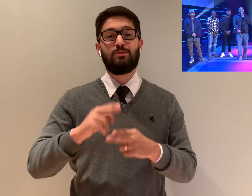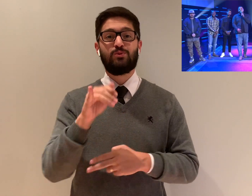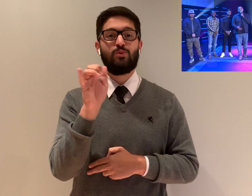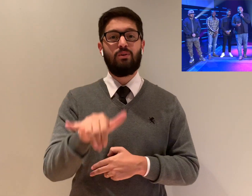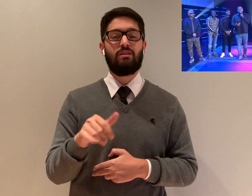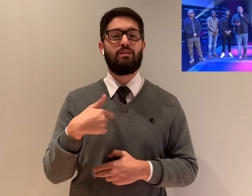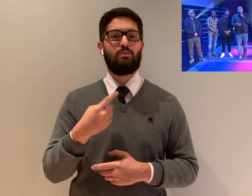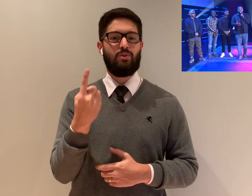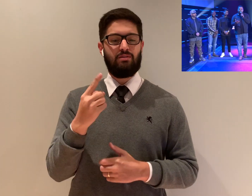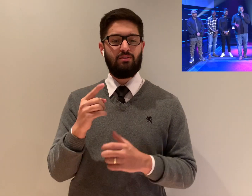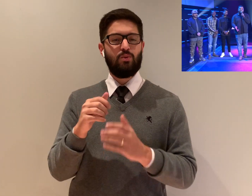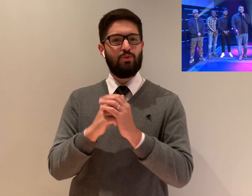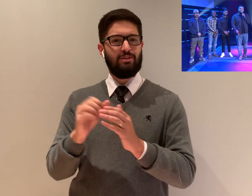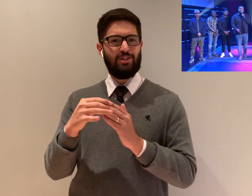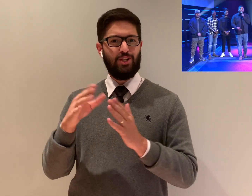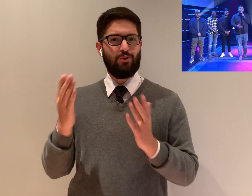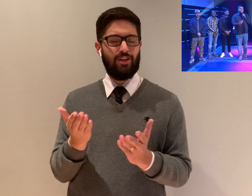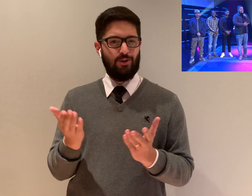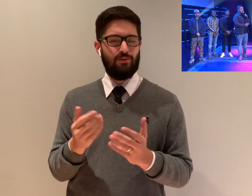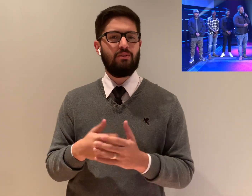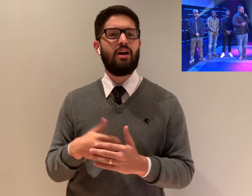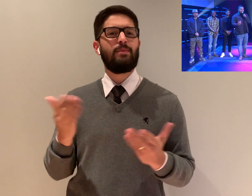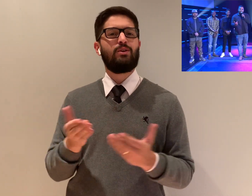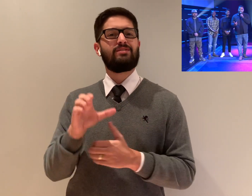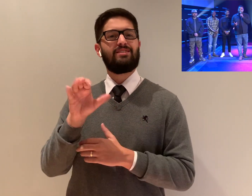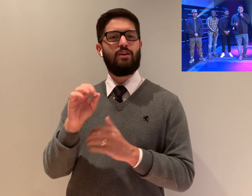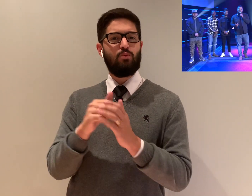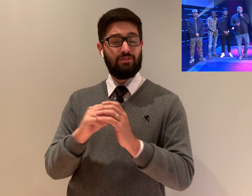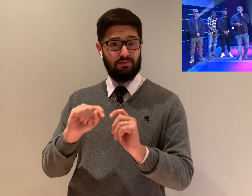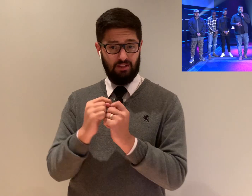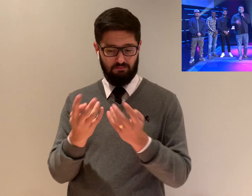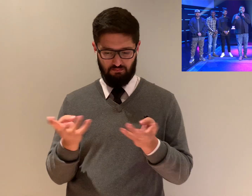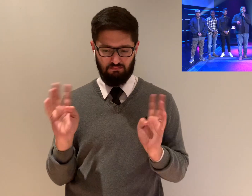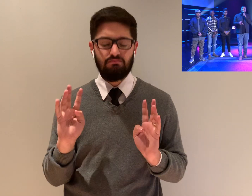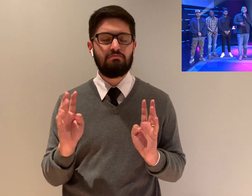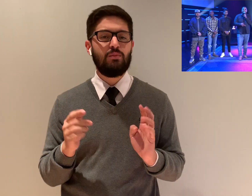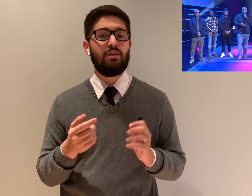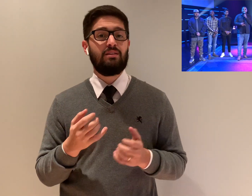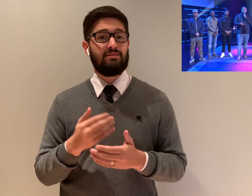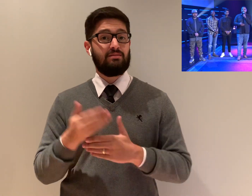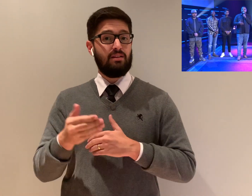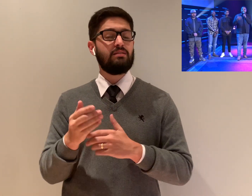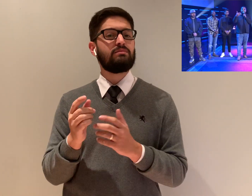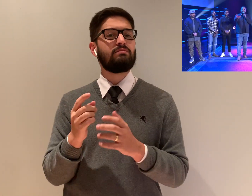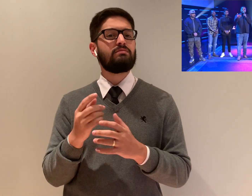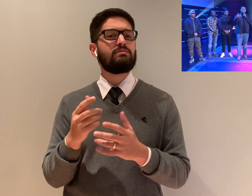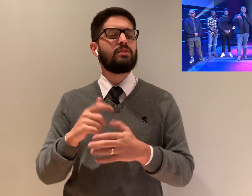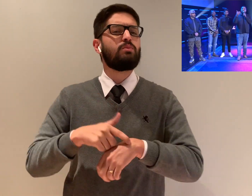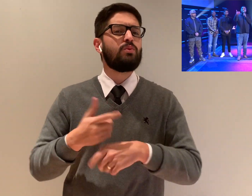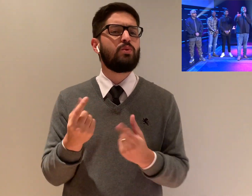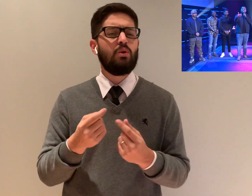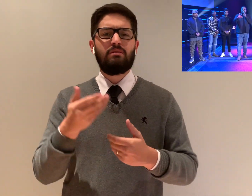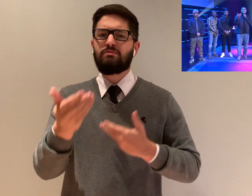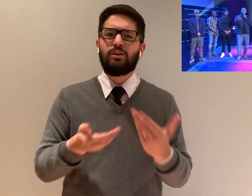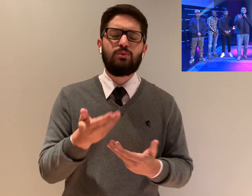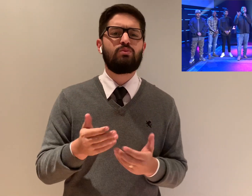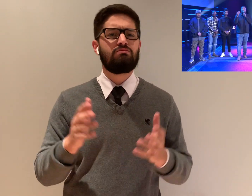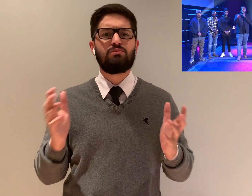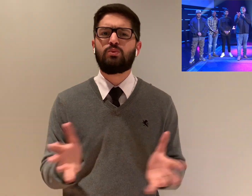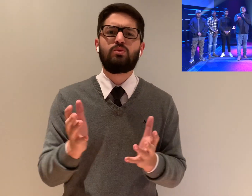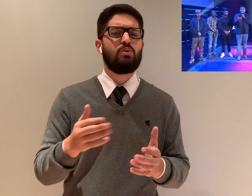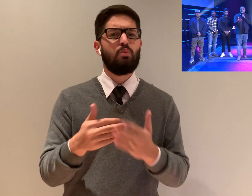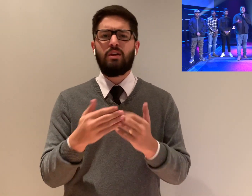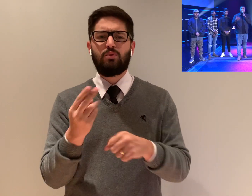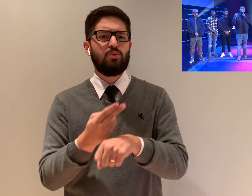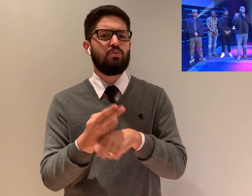Joey and I'm one of the worship leaders here at Christ Fellowship, and I'm here with the CF worship team. And right now in this next moment, we want to invite you and encourage you wherever you are,